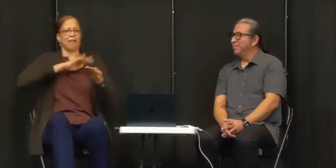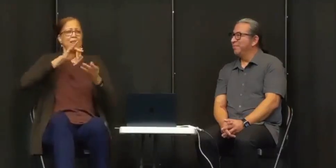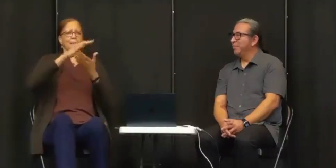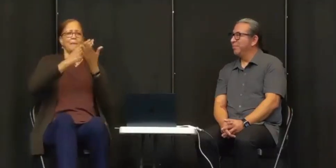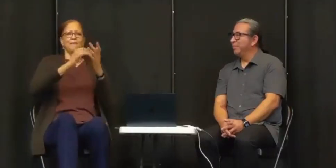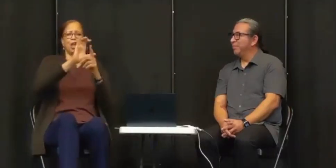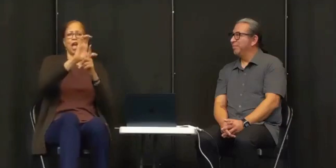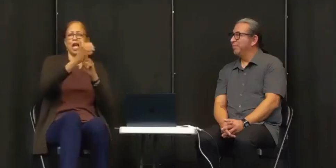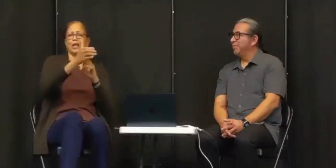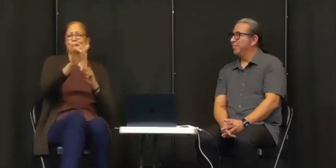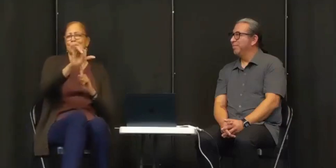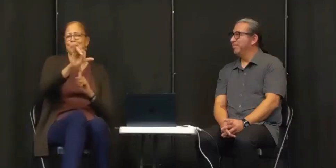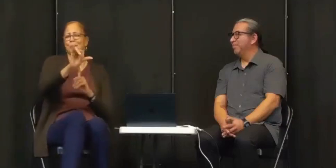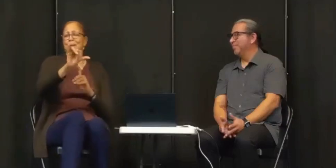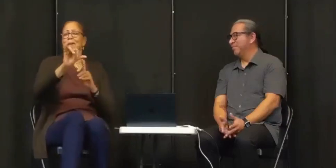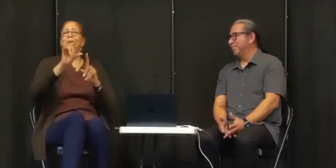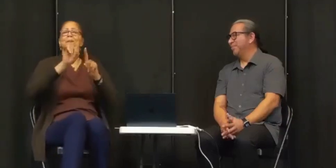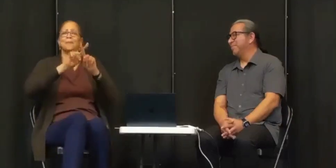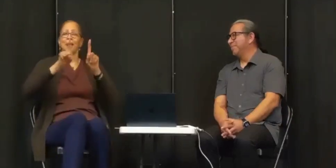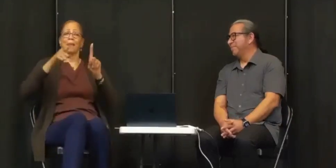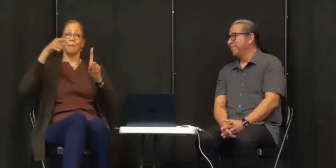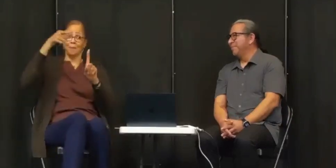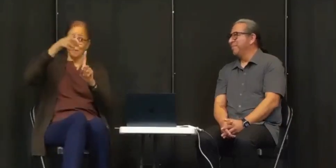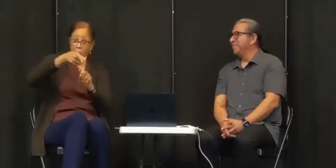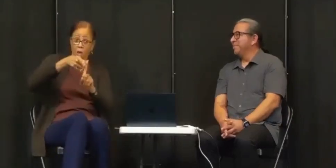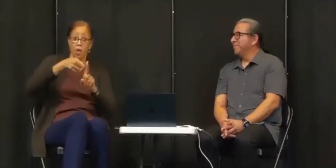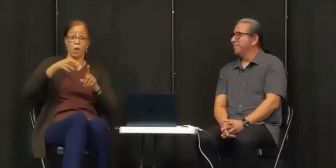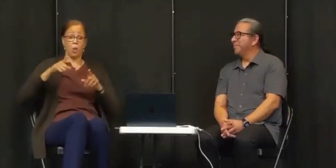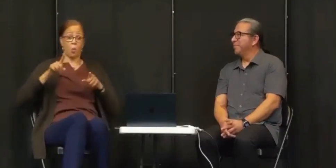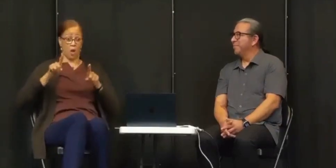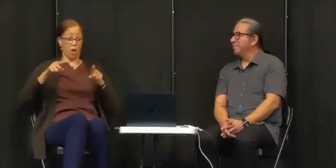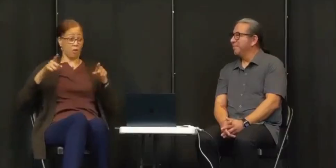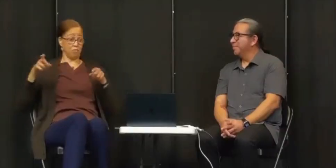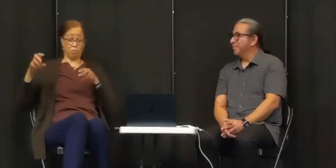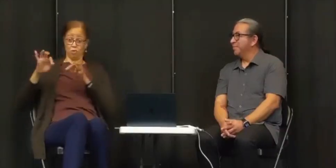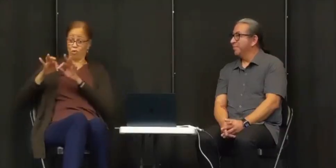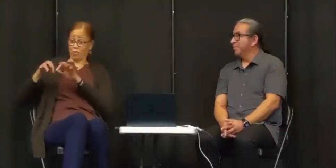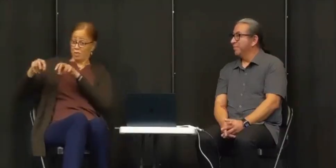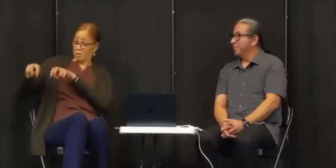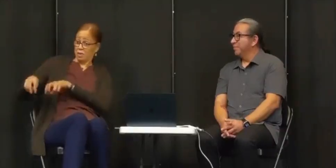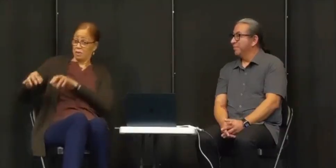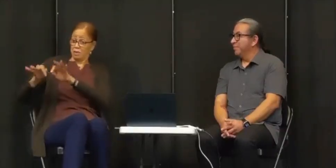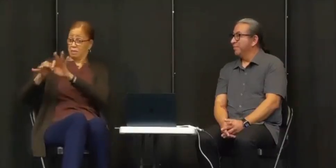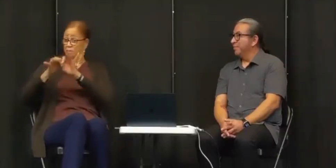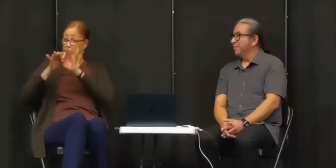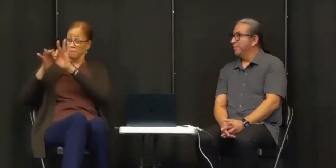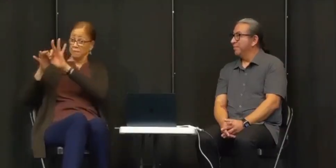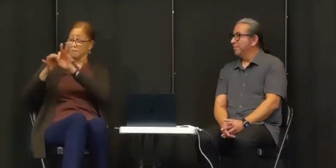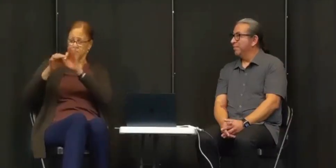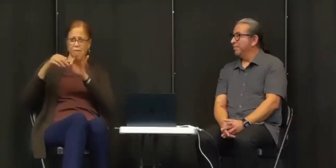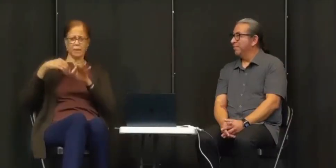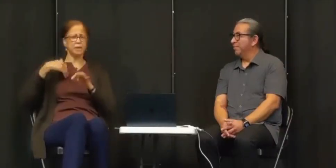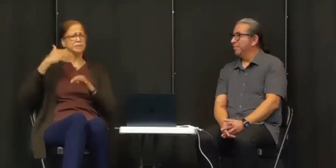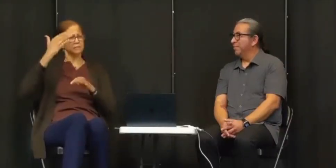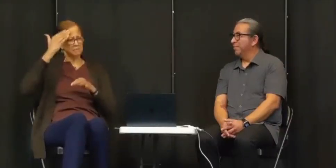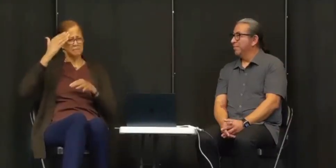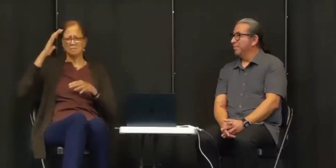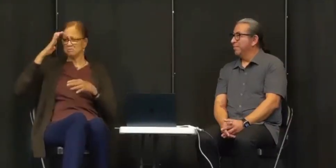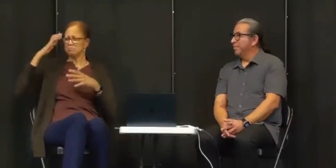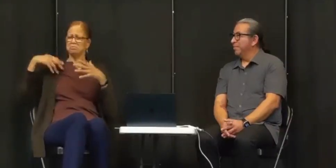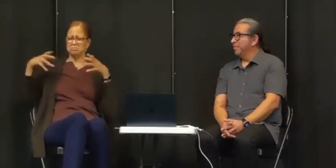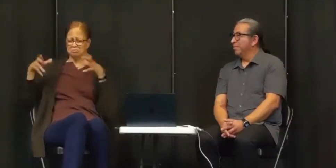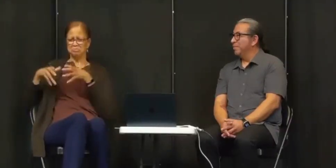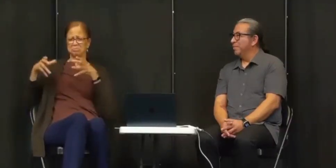know, I knew that culturally for my family, when the interpreter had eaten, then she could be part of the